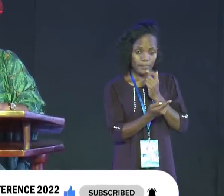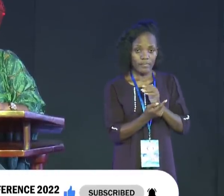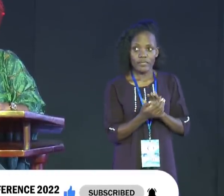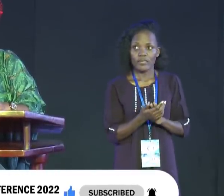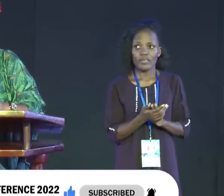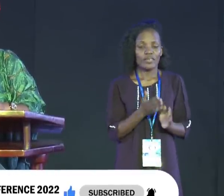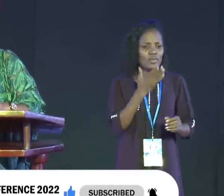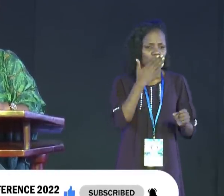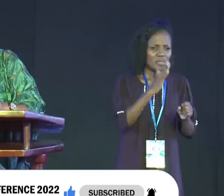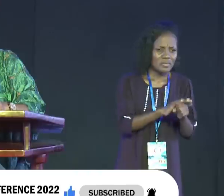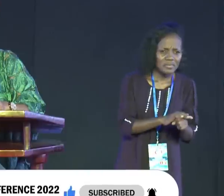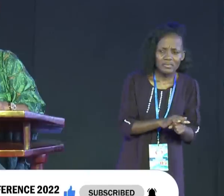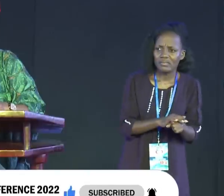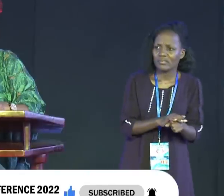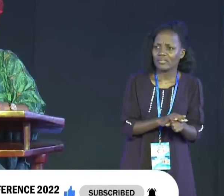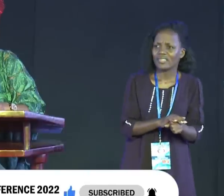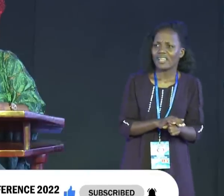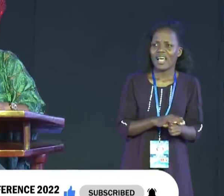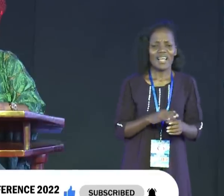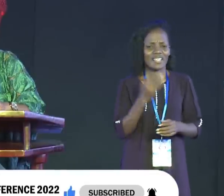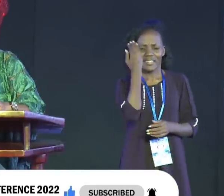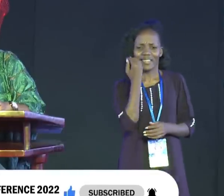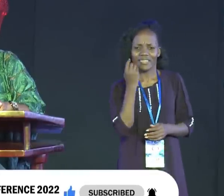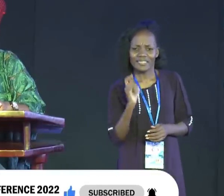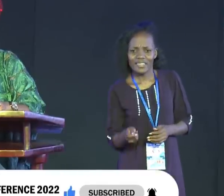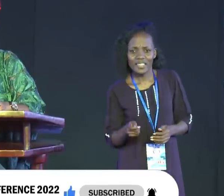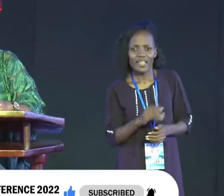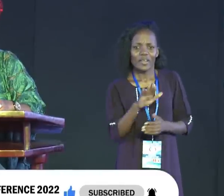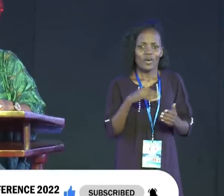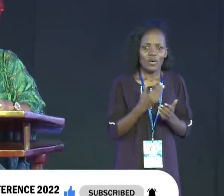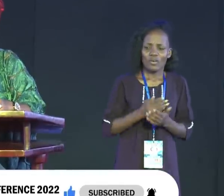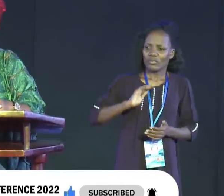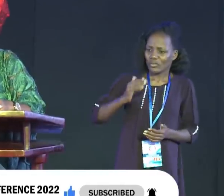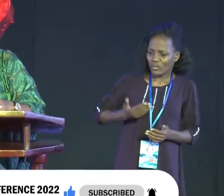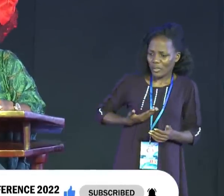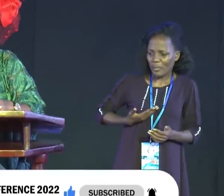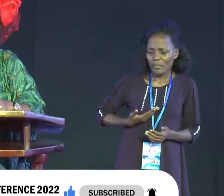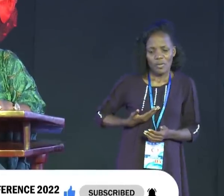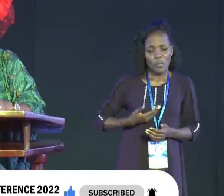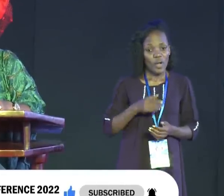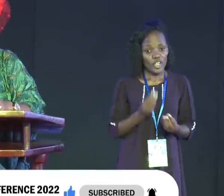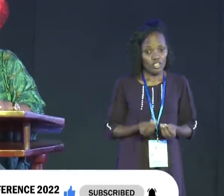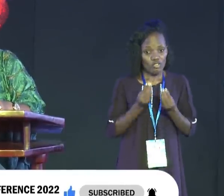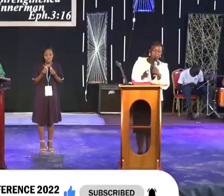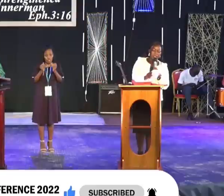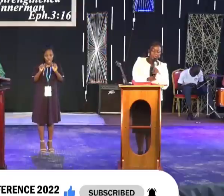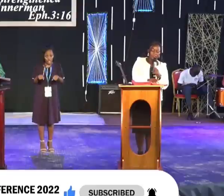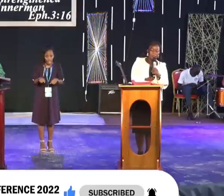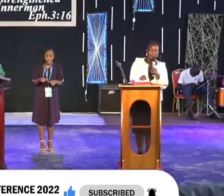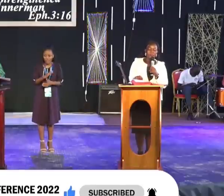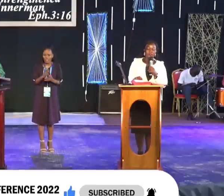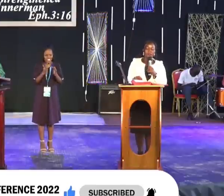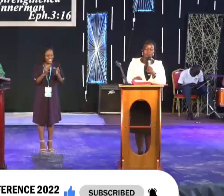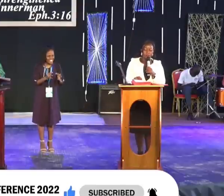Obweyamo, emisango, ebintu byonna omukazi oba omuwala by'ayinza okukola. All the